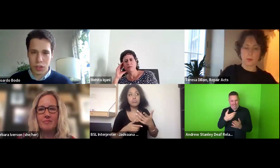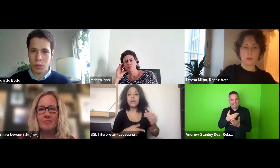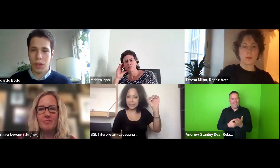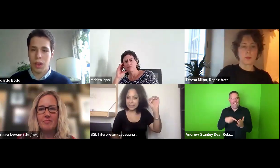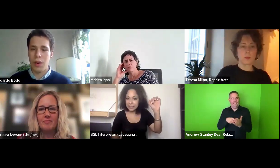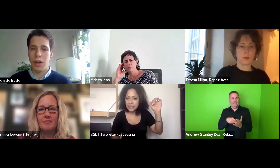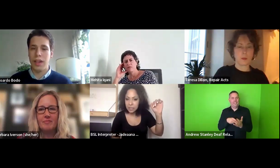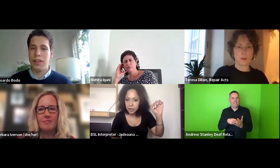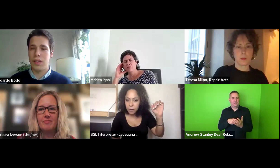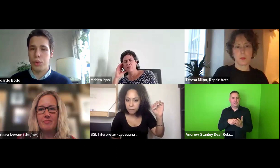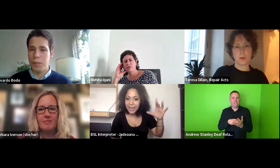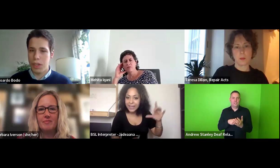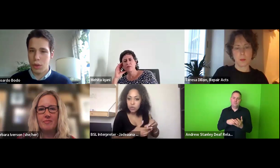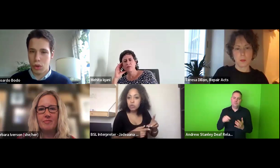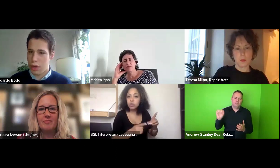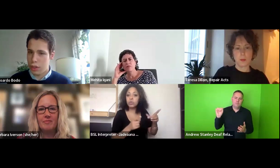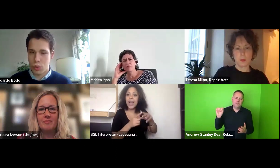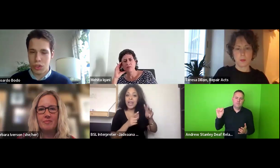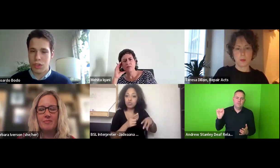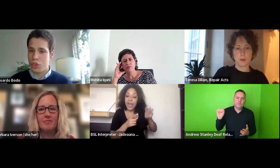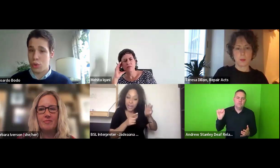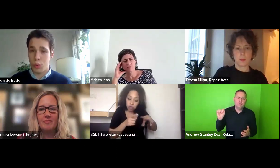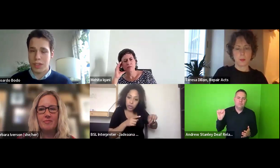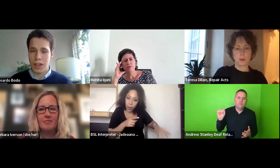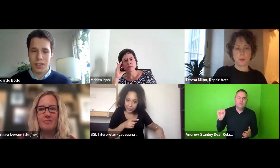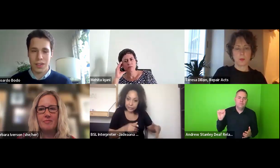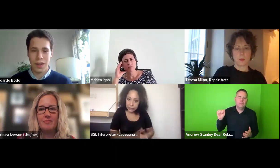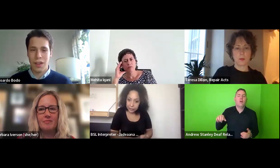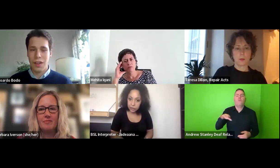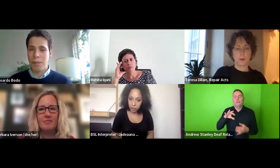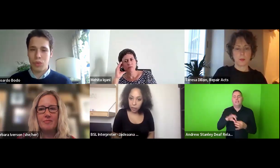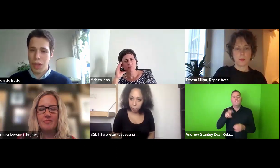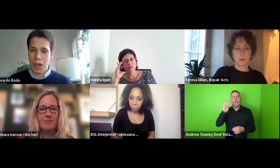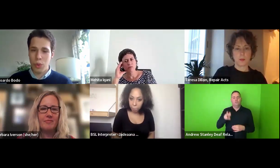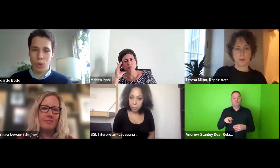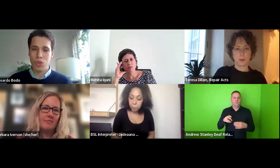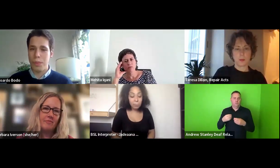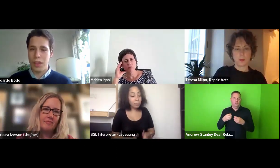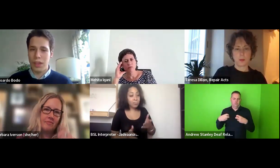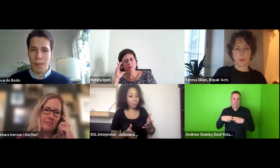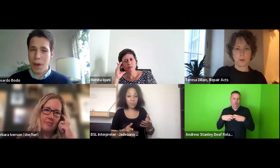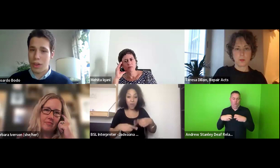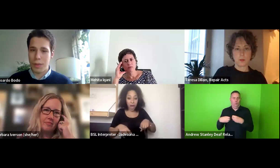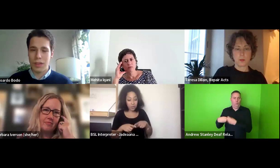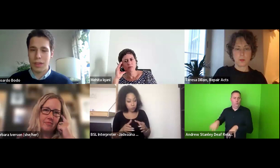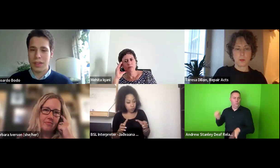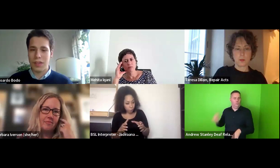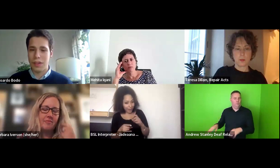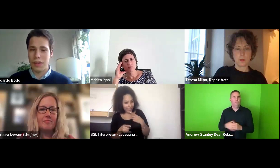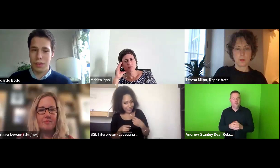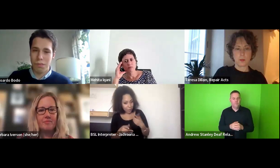of course, we are against the multi-billion-dollar industries, which is always the case. But right now, we'll also be in a